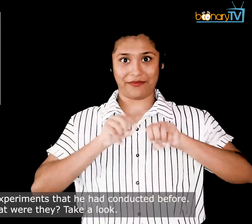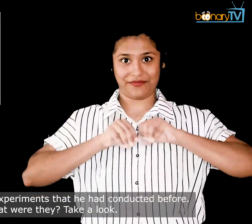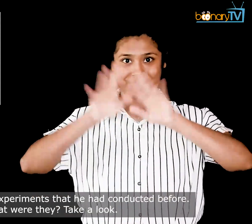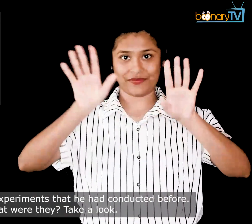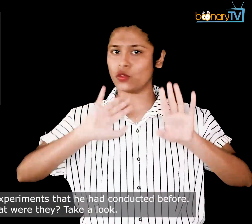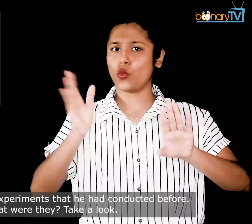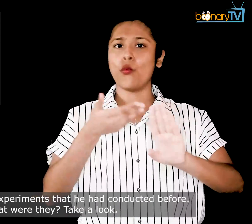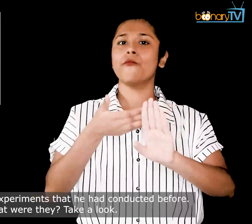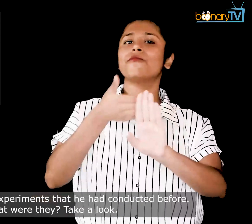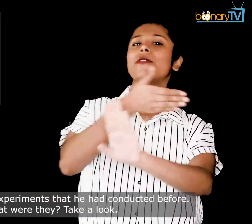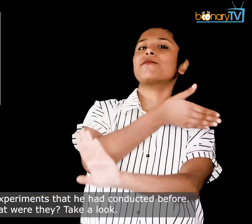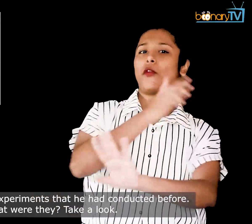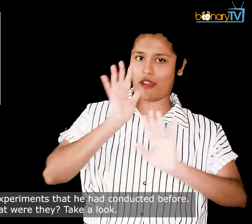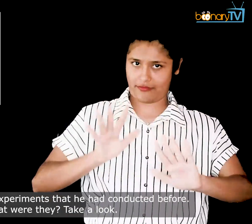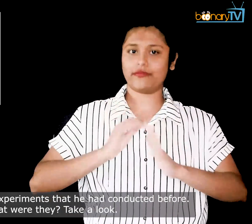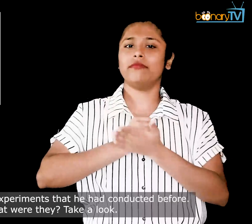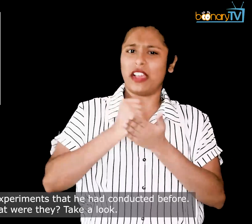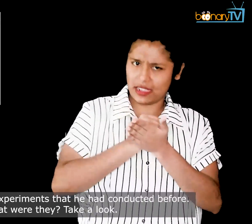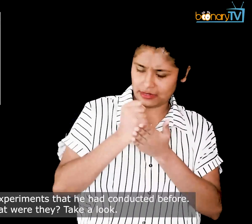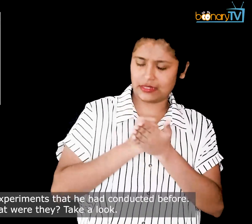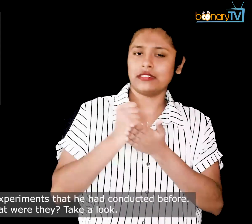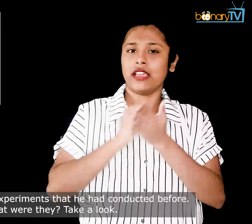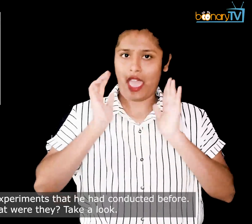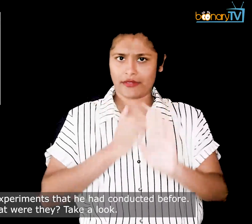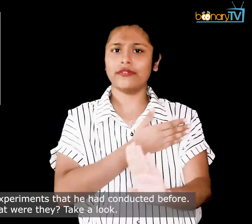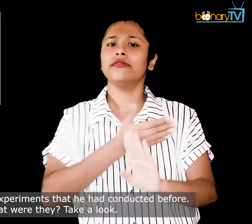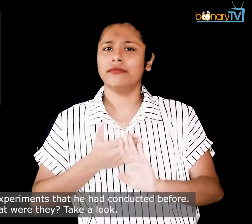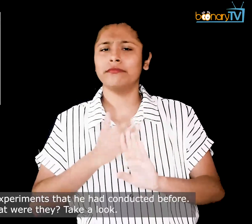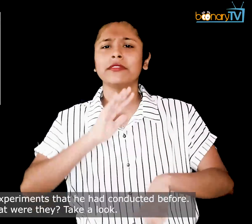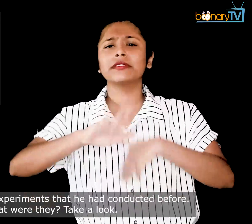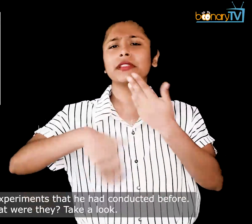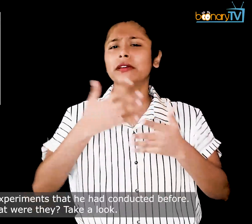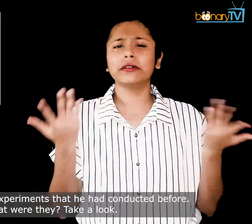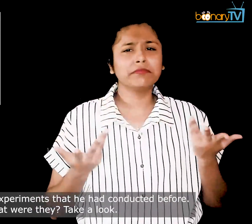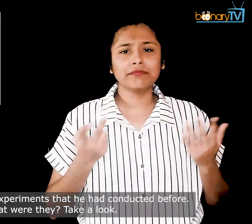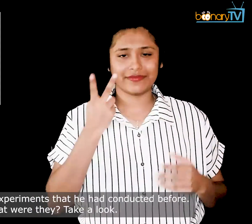There were other experiments that he had conducted before. What were they? Take a look.